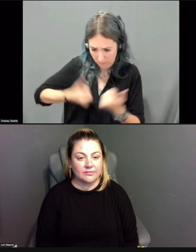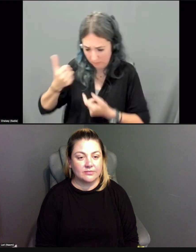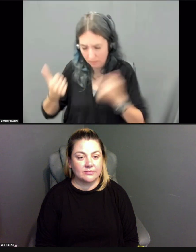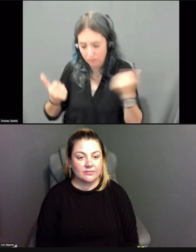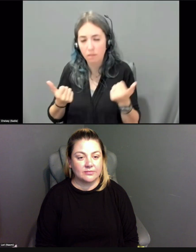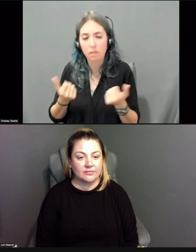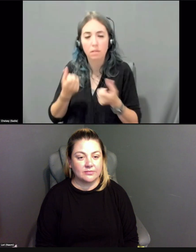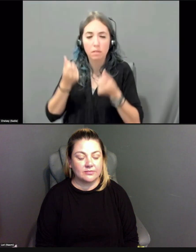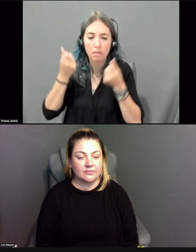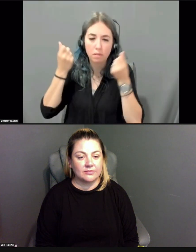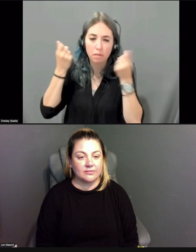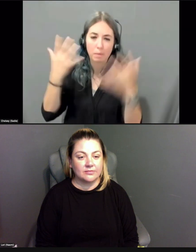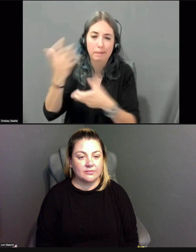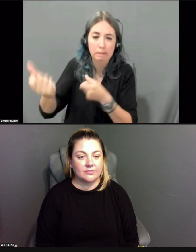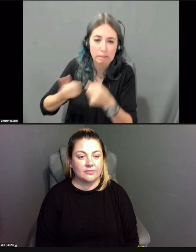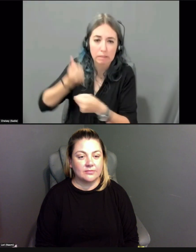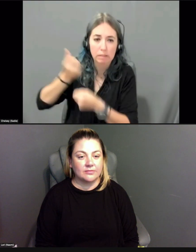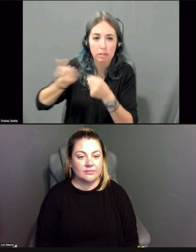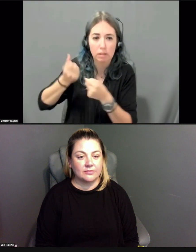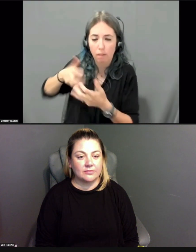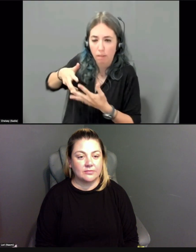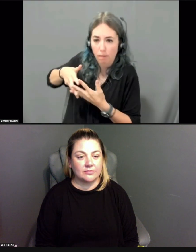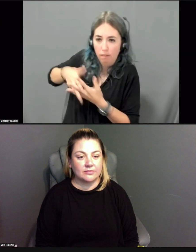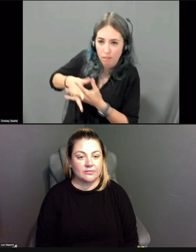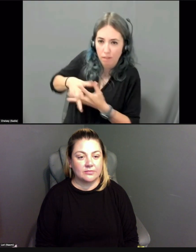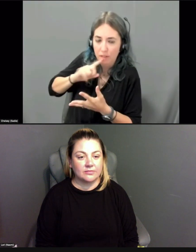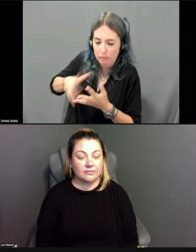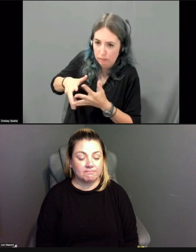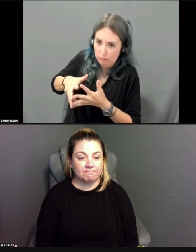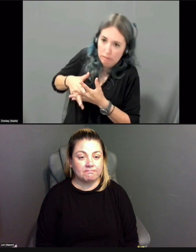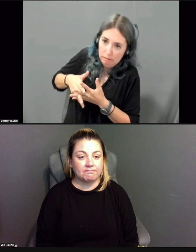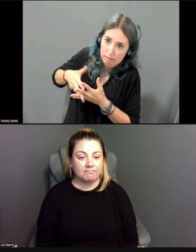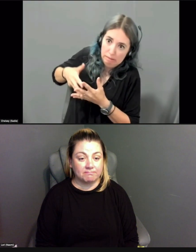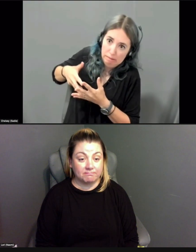years worth of crap. Yeah, I mean, that's exactly